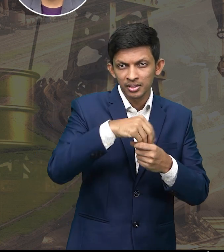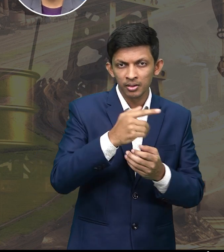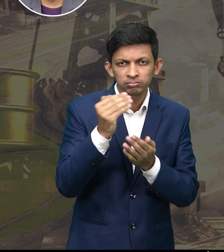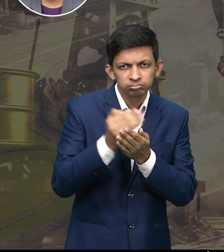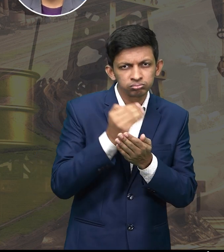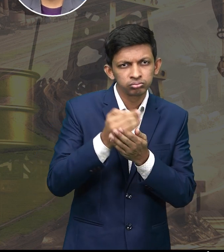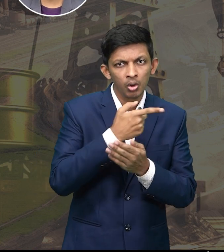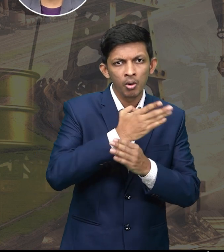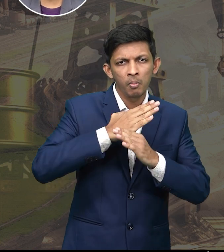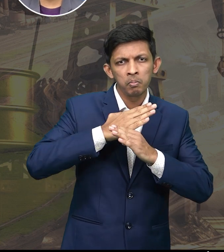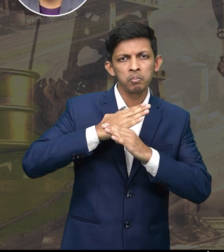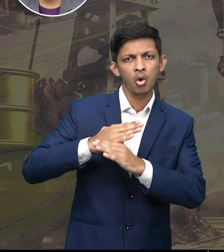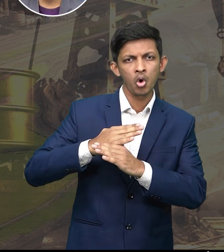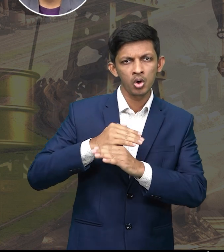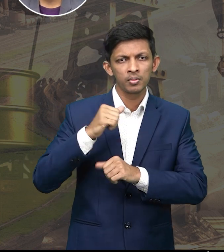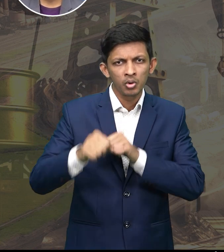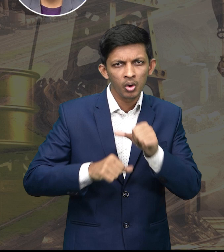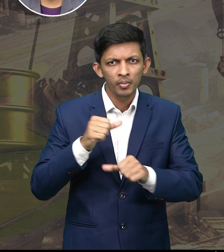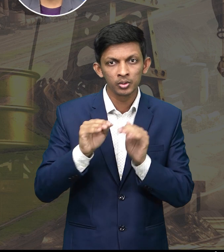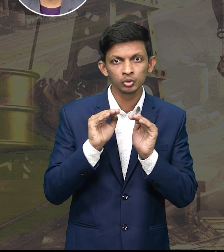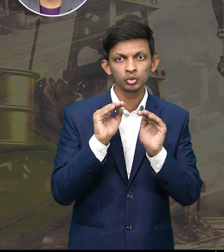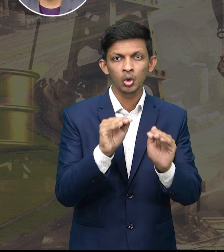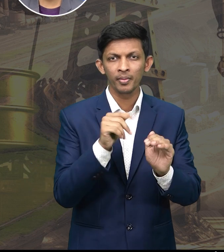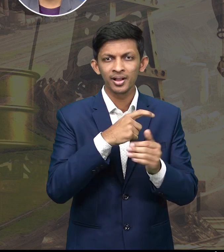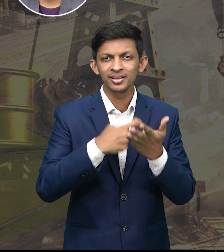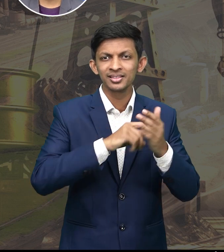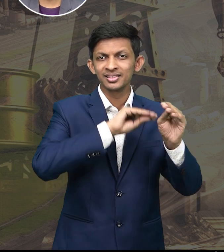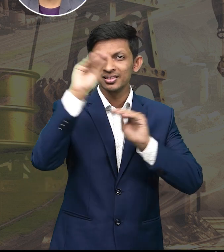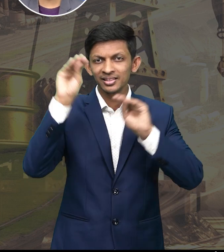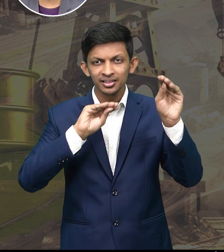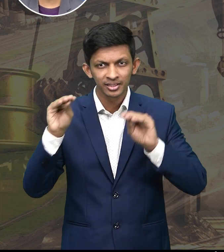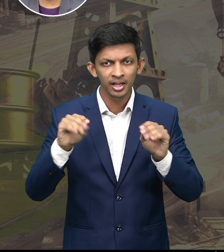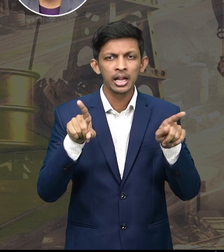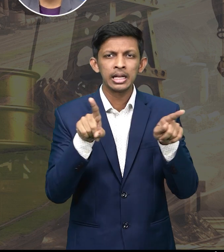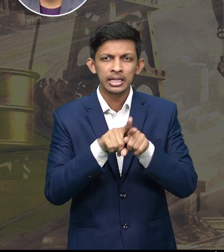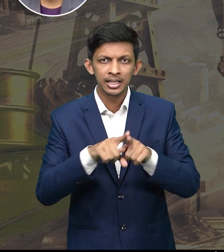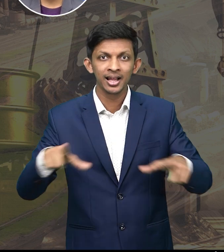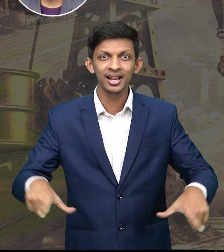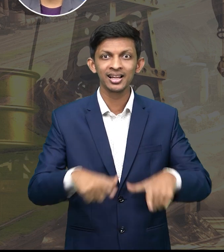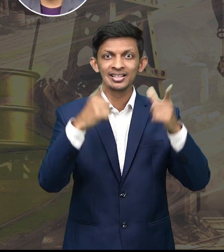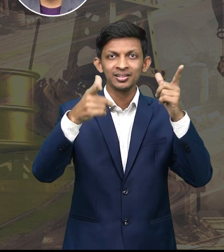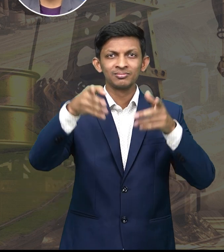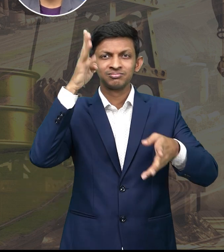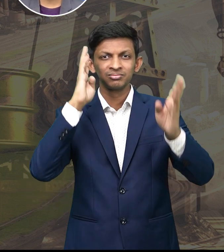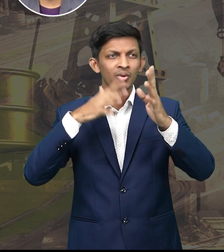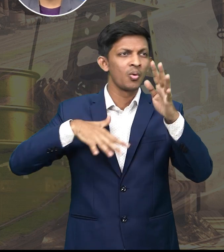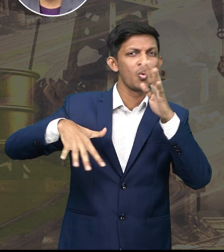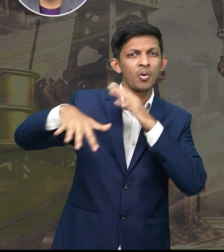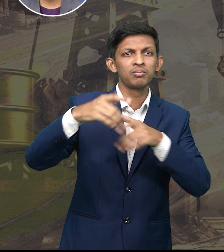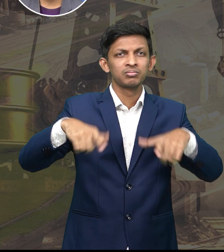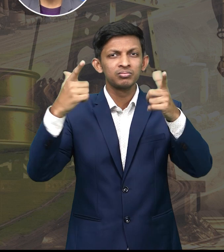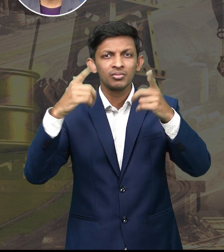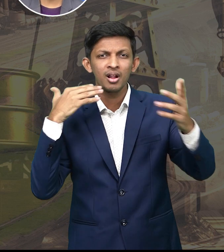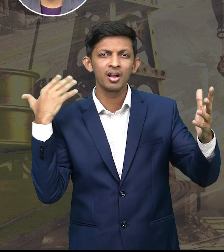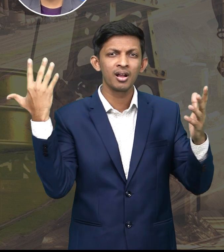issues involved in the conservation and sustainable use of resources like